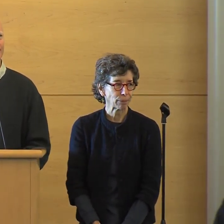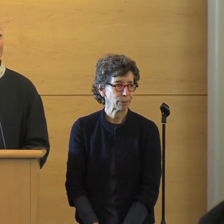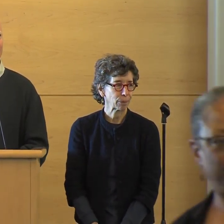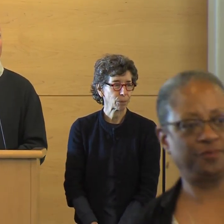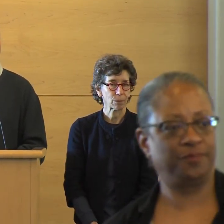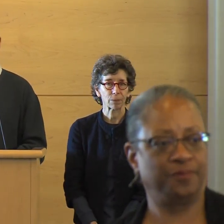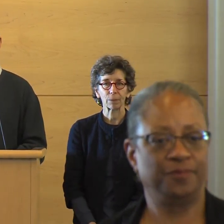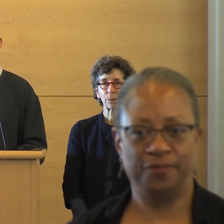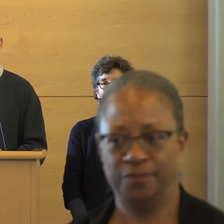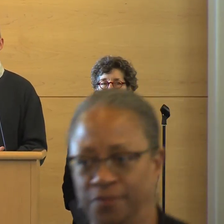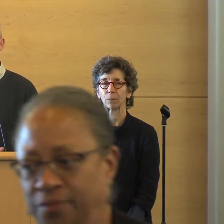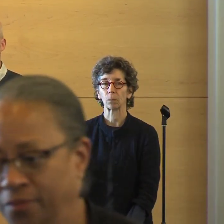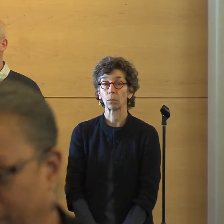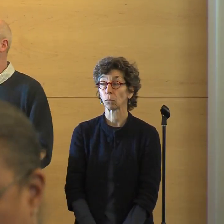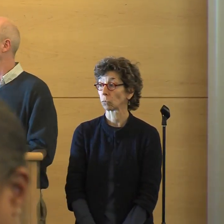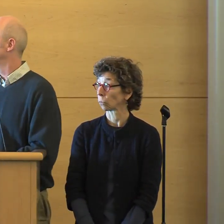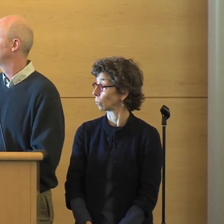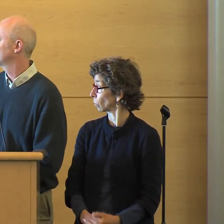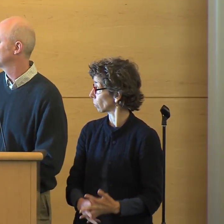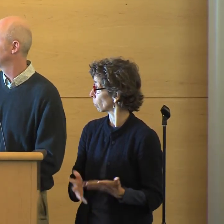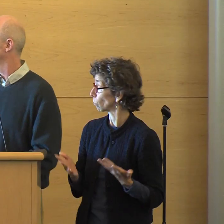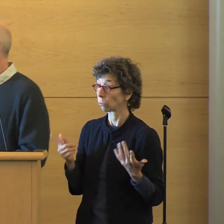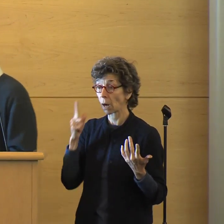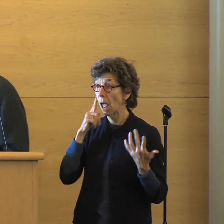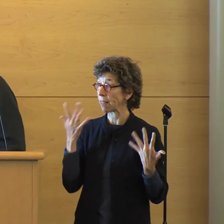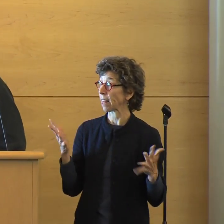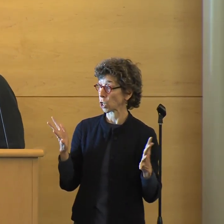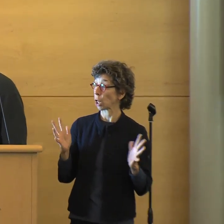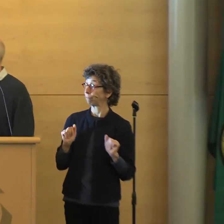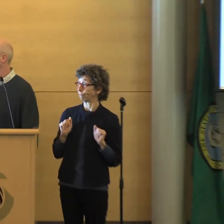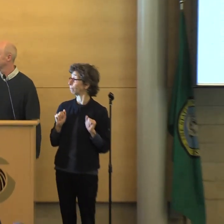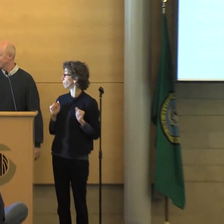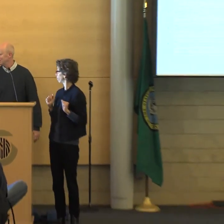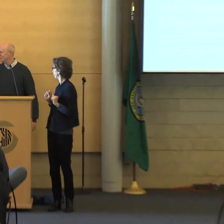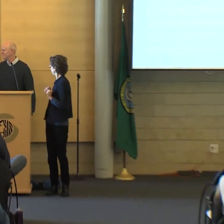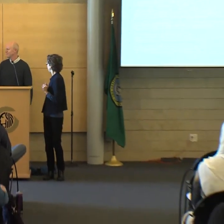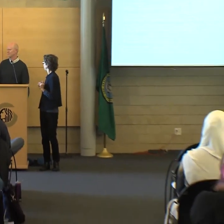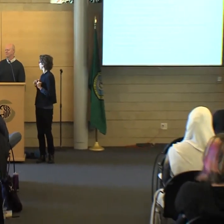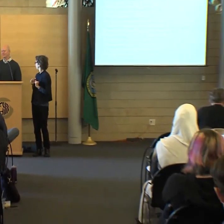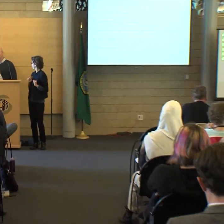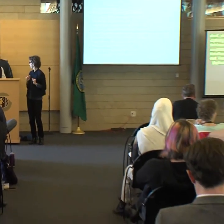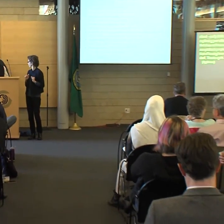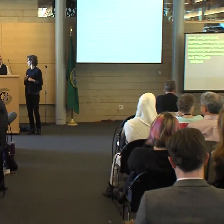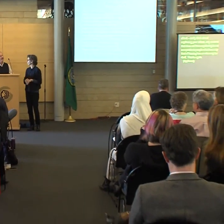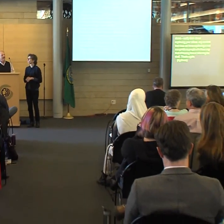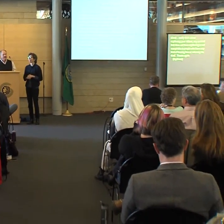any kind of hearing loss or who may be deaf. But thanks again.